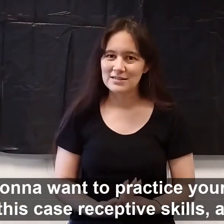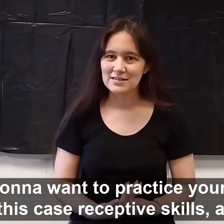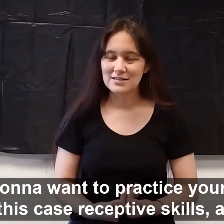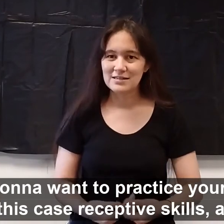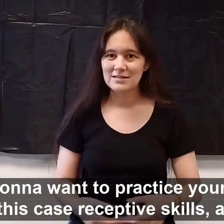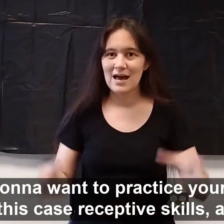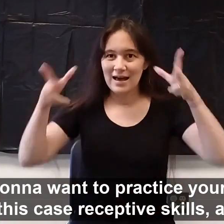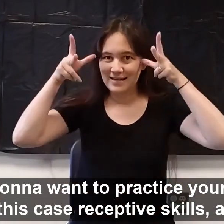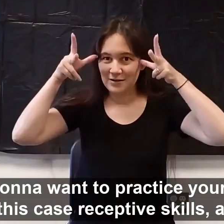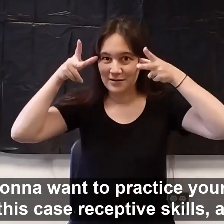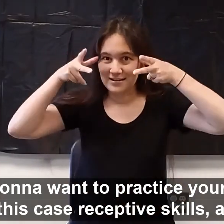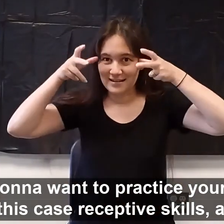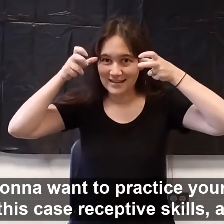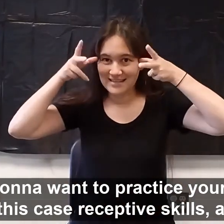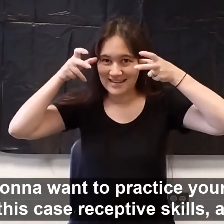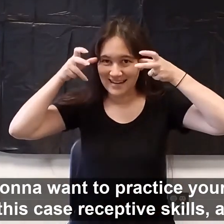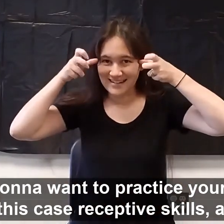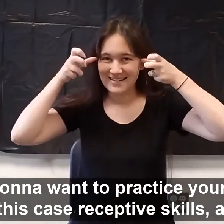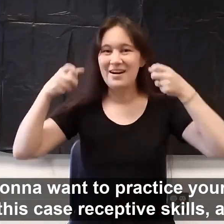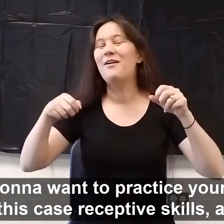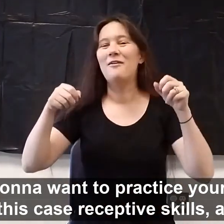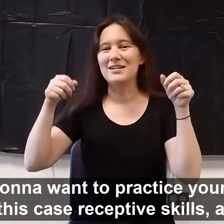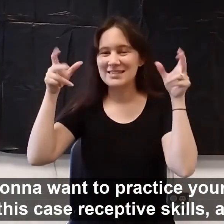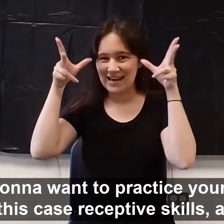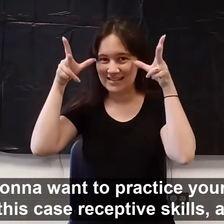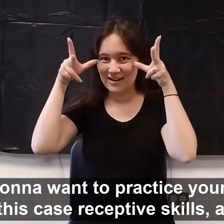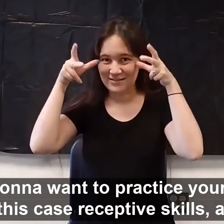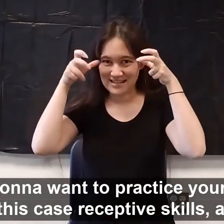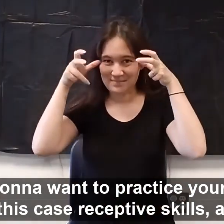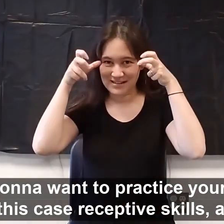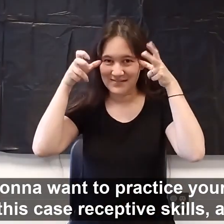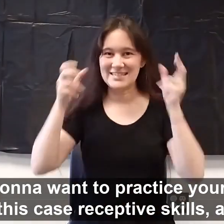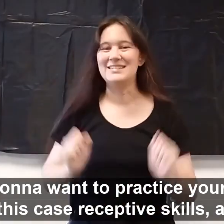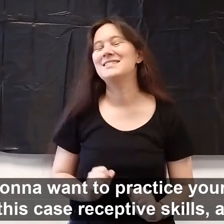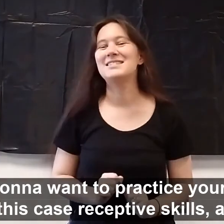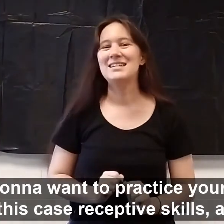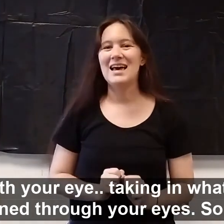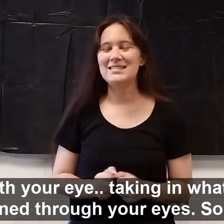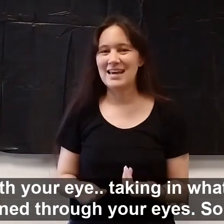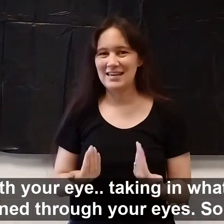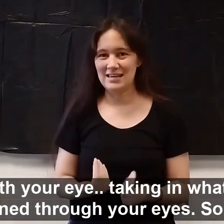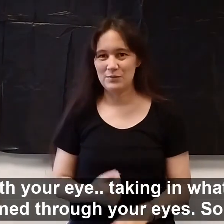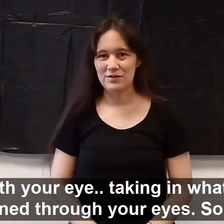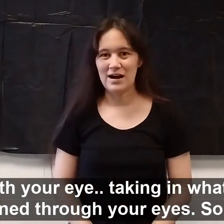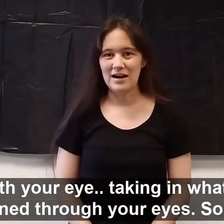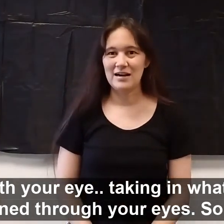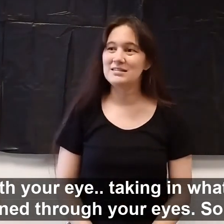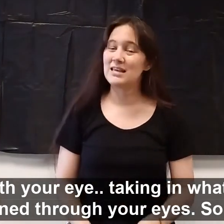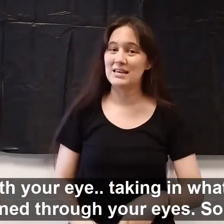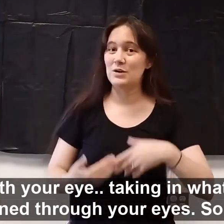practice your listening, or in this case, receptive skills, and taking in what